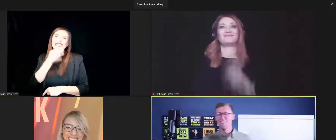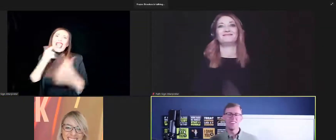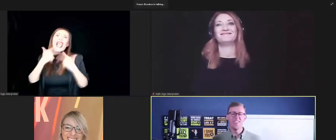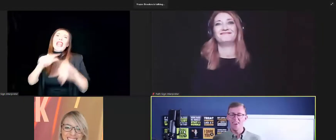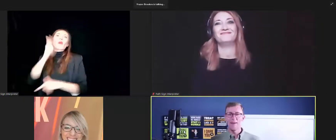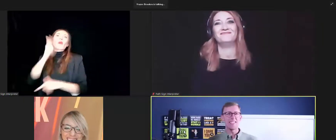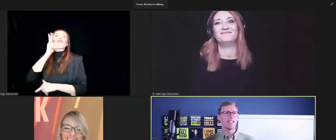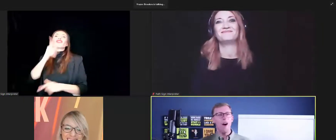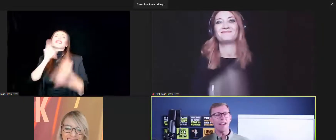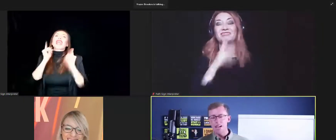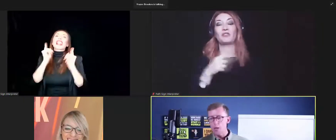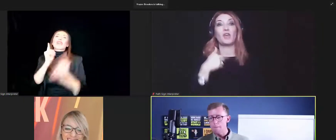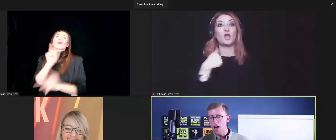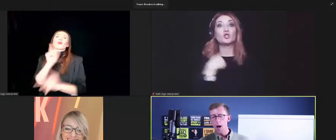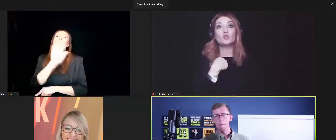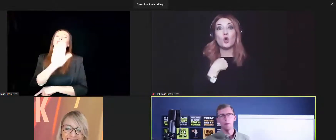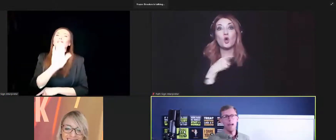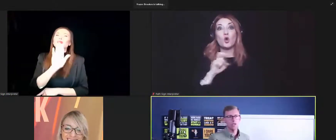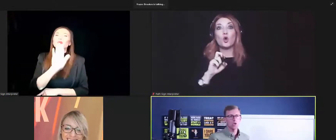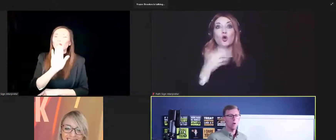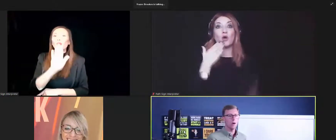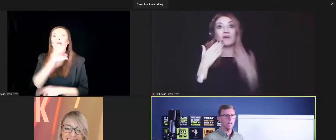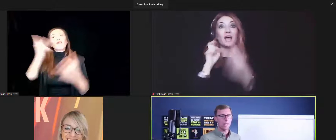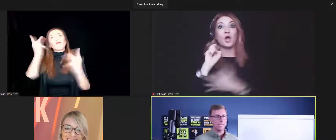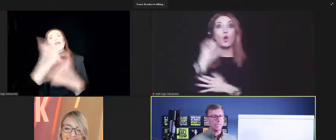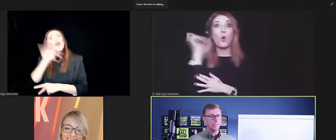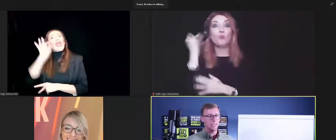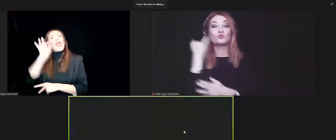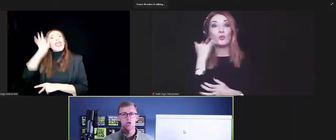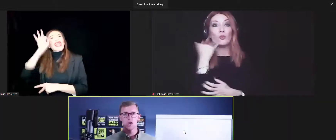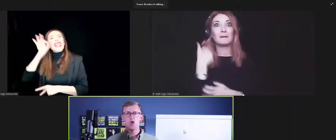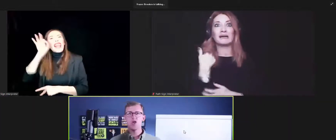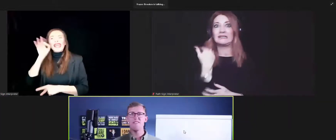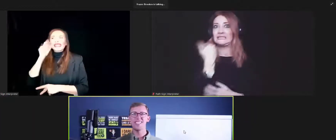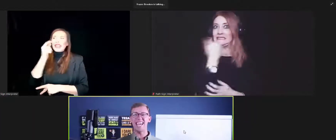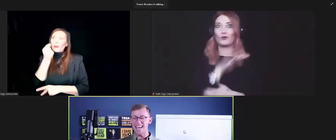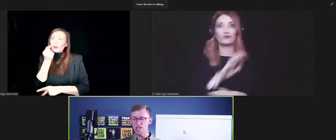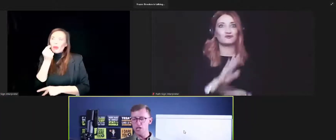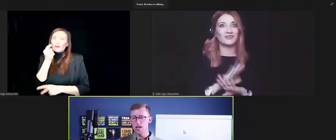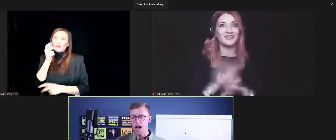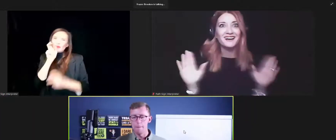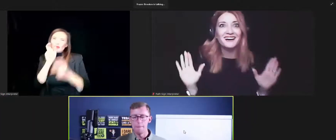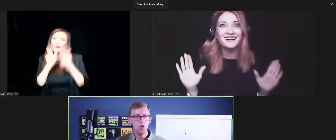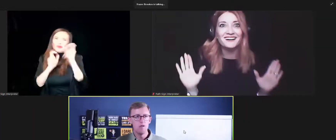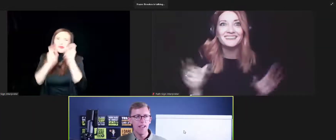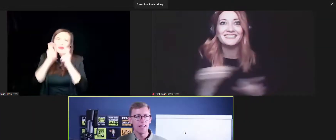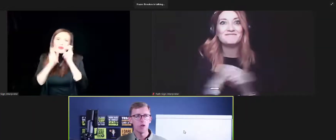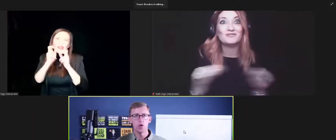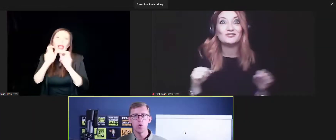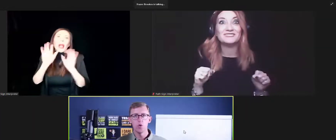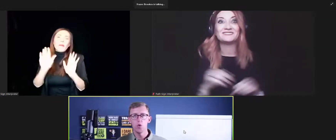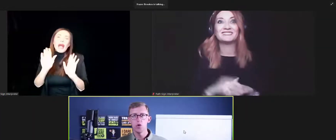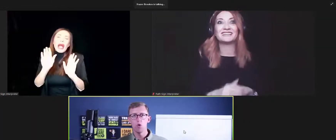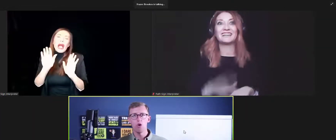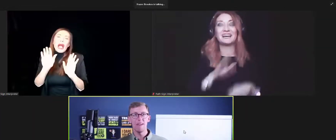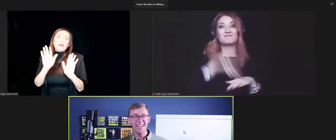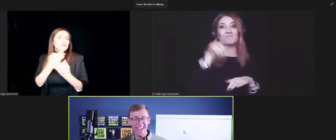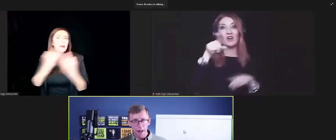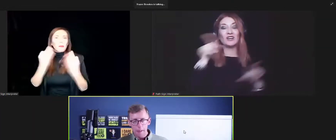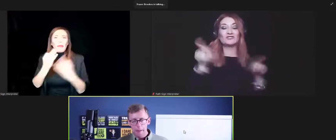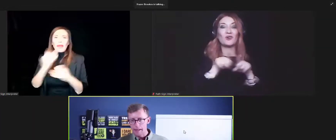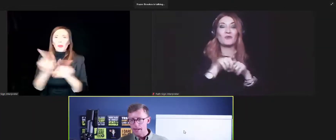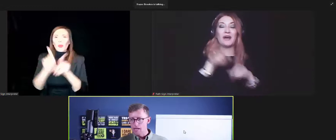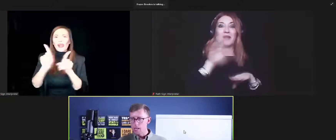Well done. That was amazing. All right, guys. Let's go and let's shift gears and move into social